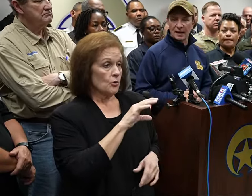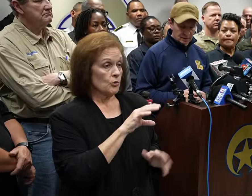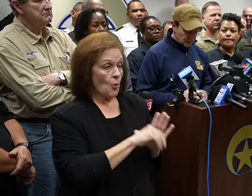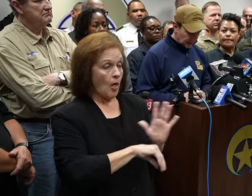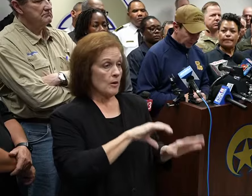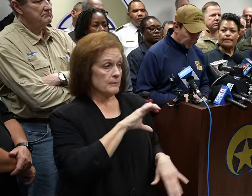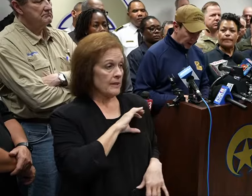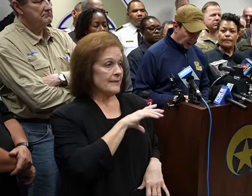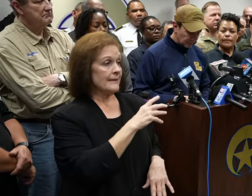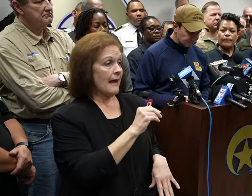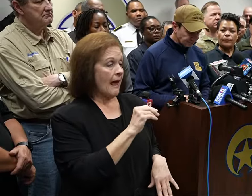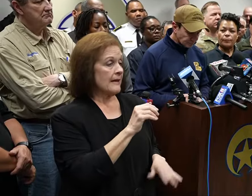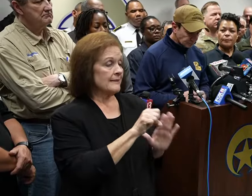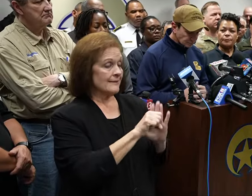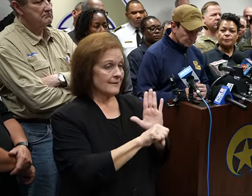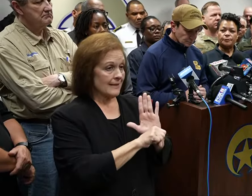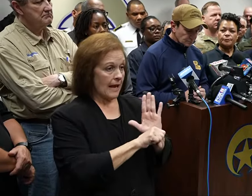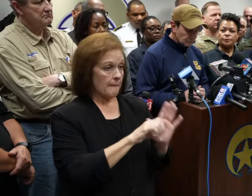LSP and the FBI.